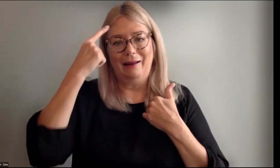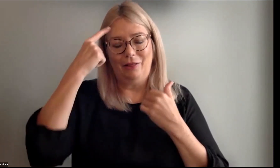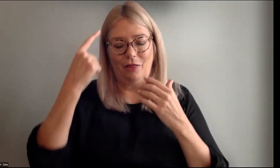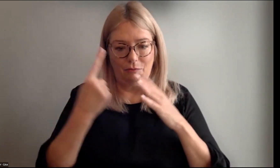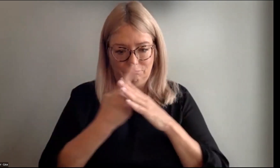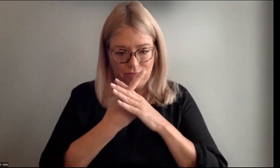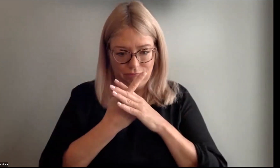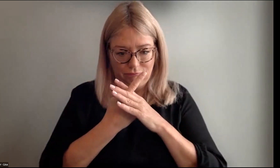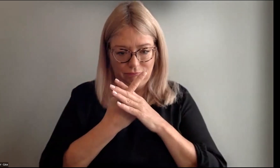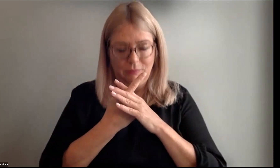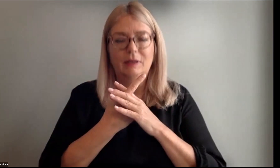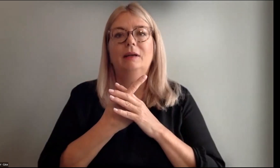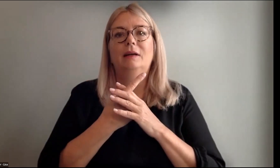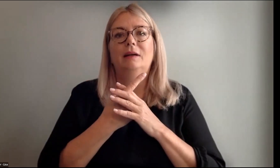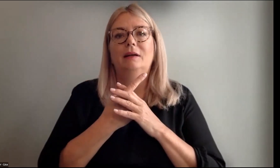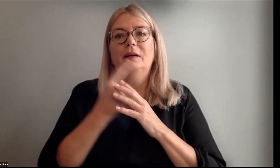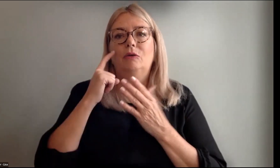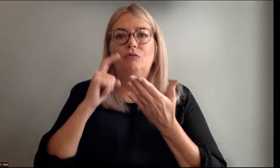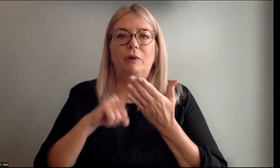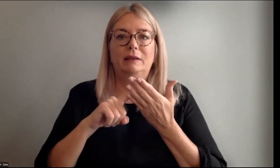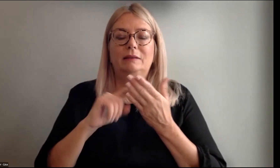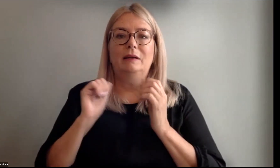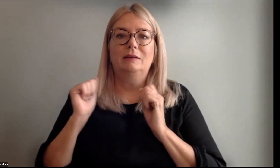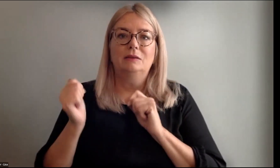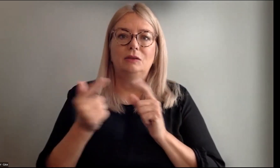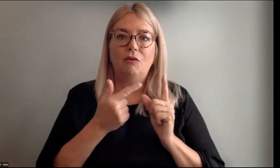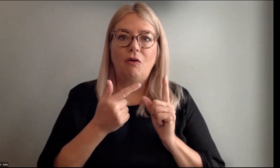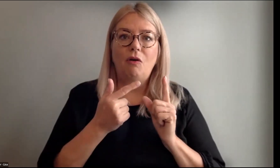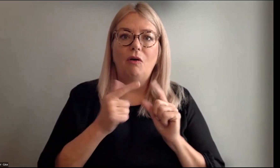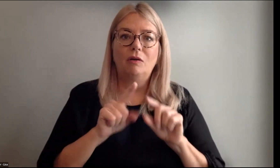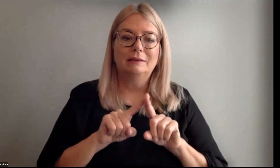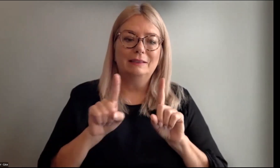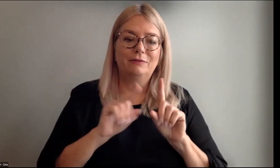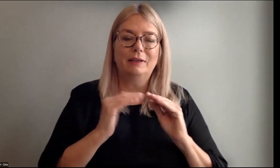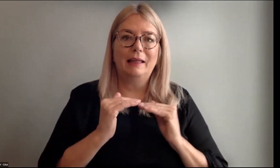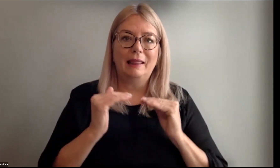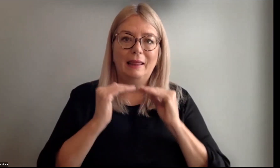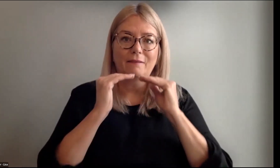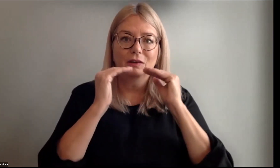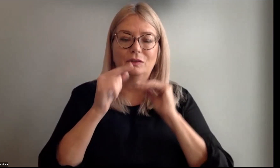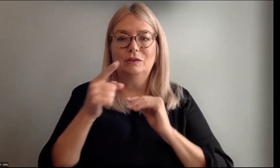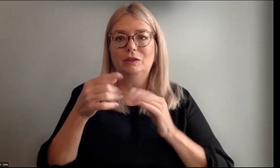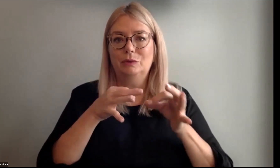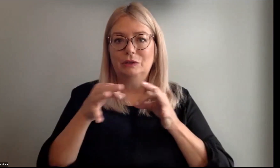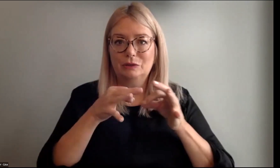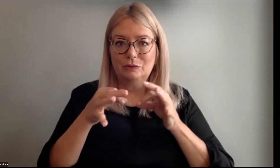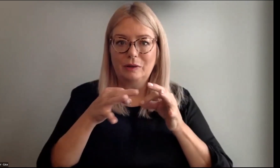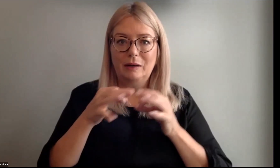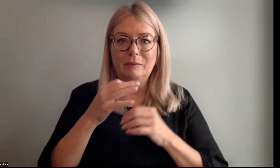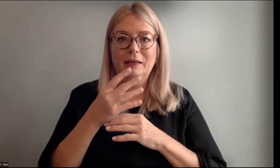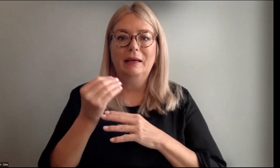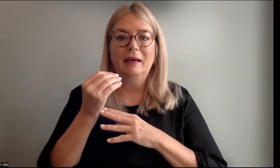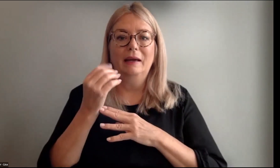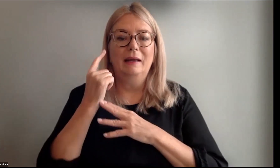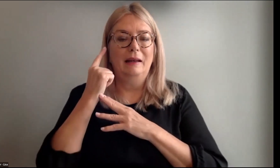because, recognizing all of the kind of levels of cases like you were describing, and I think